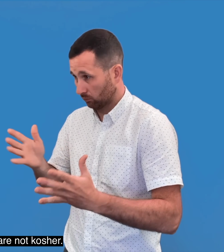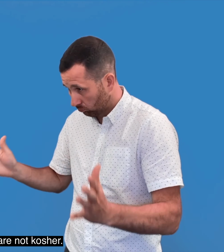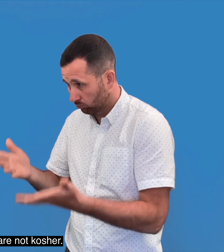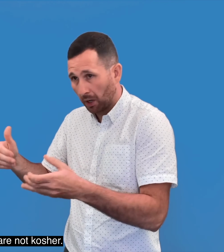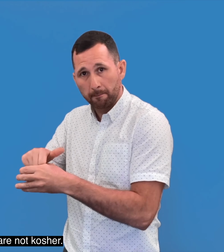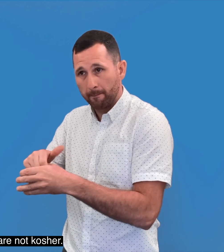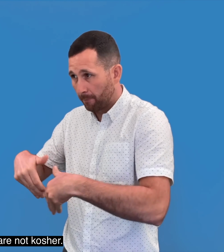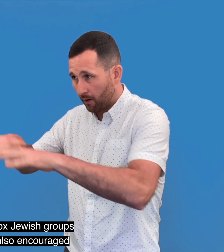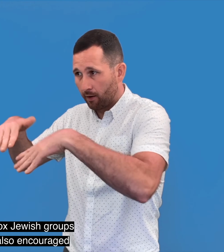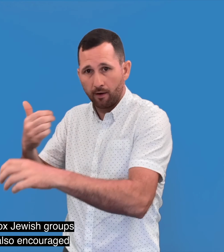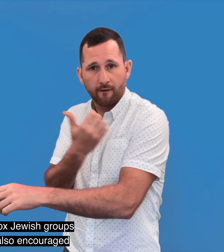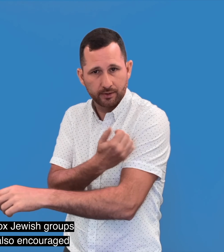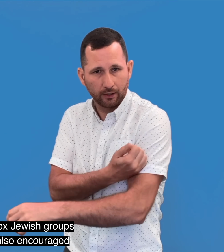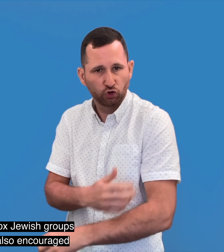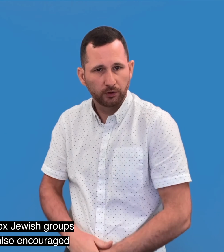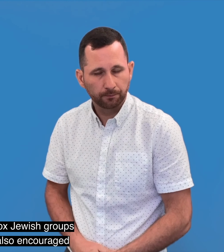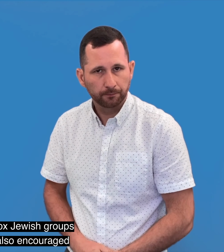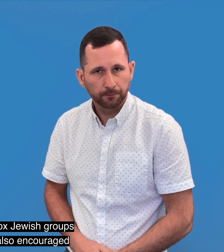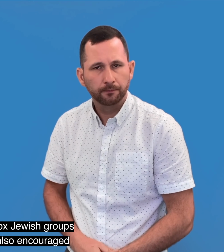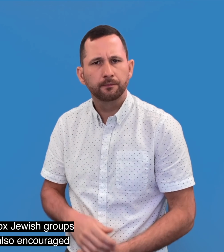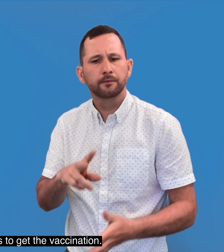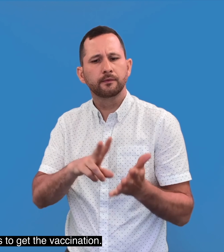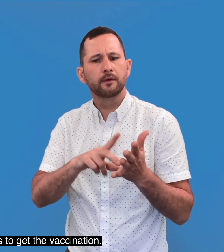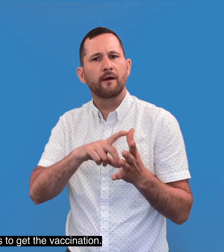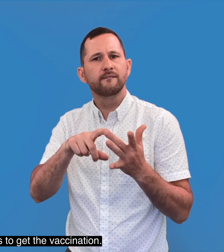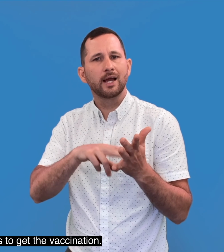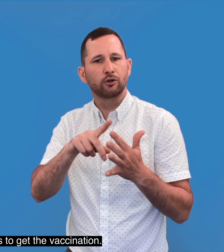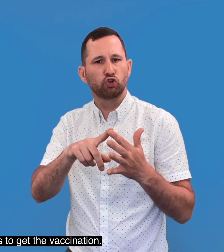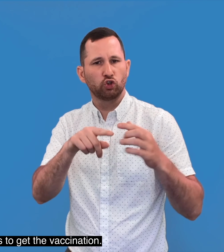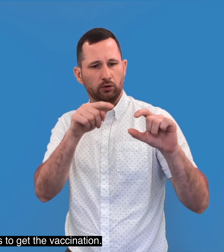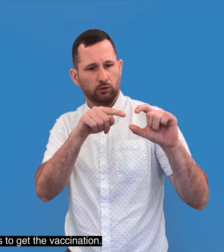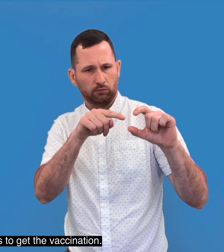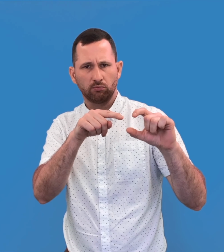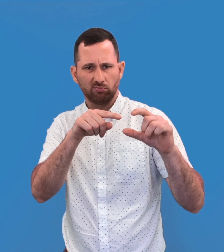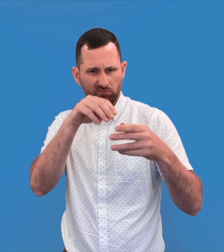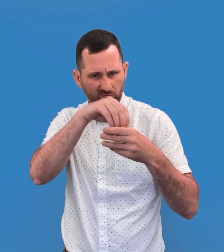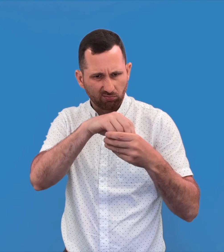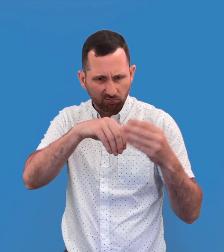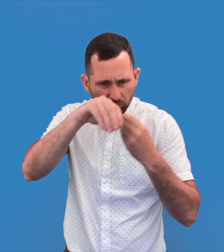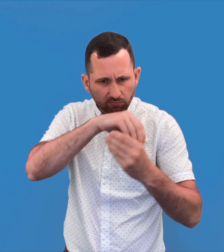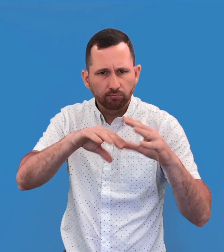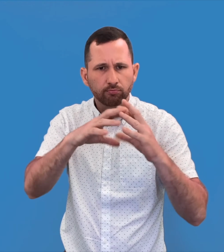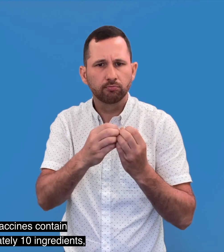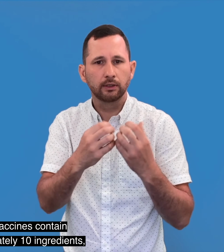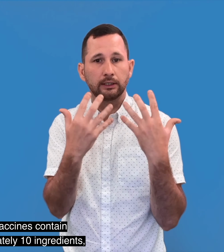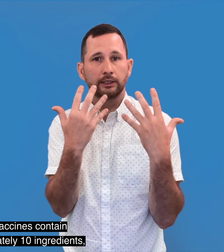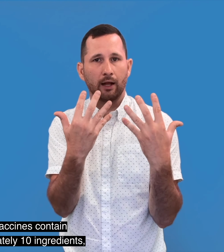not kosher. Orthodox Jewish groups have also encouraged their members to get the vaccination. The vaccines contain